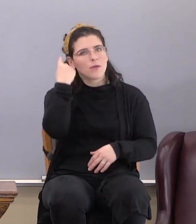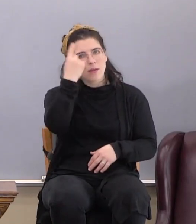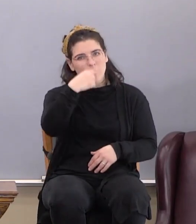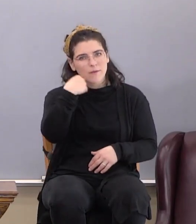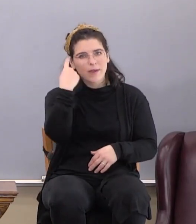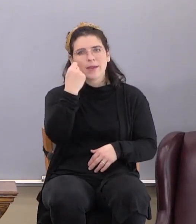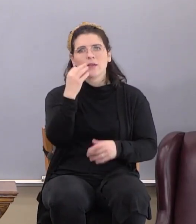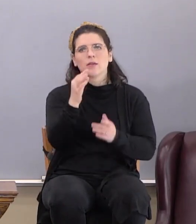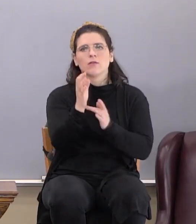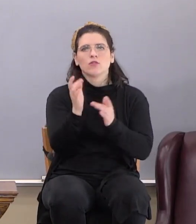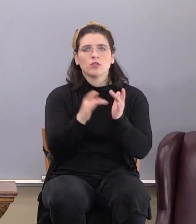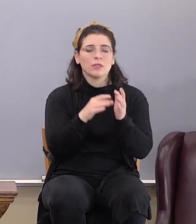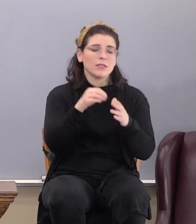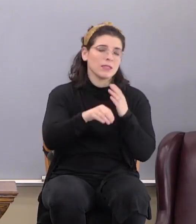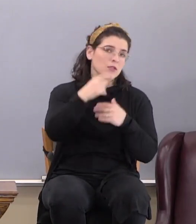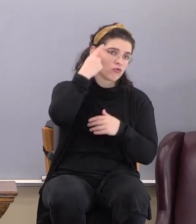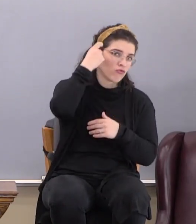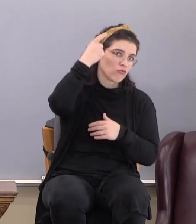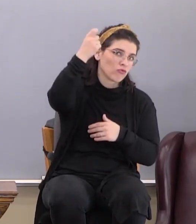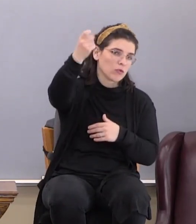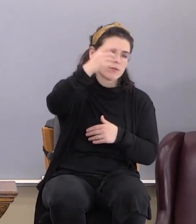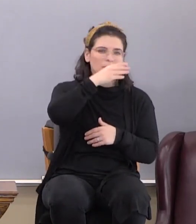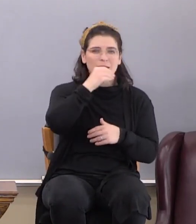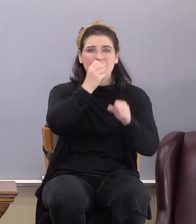Jesus in dreams and in visions.